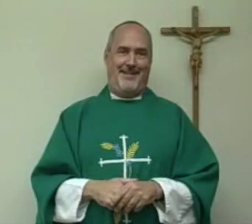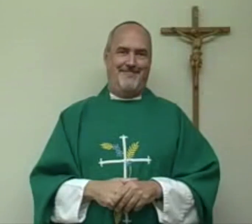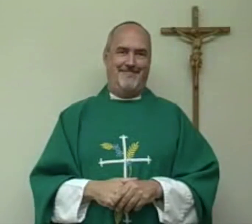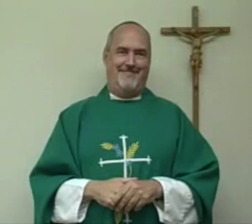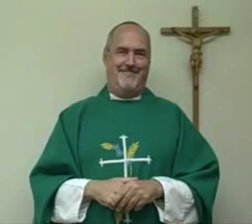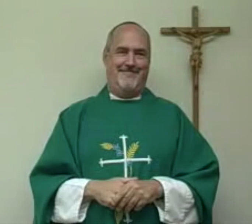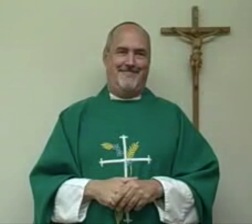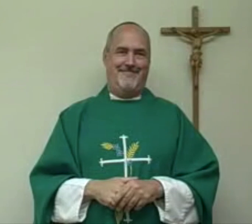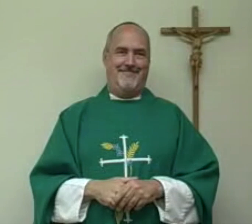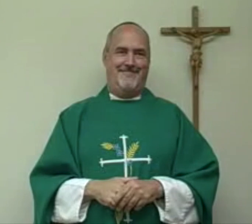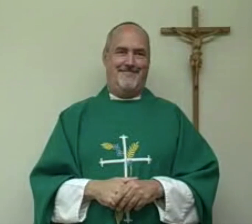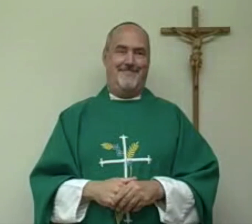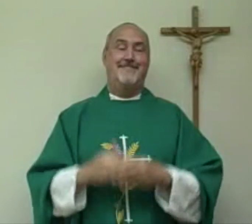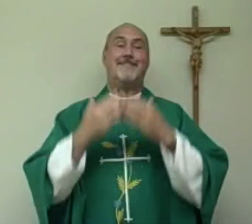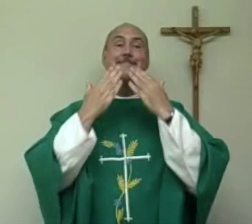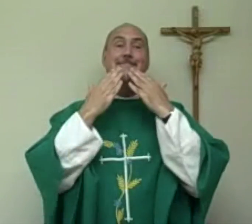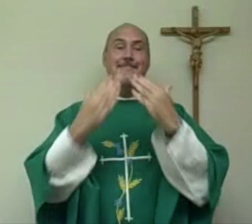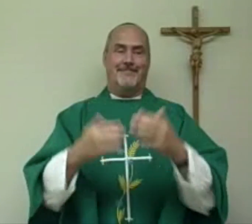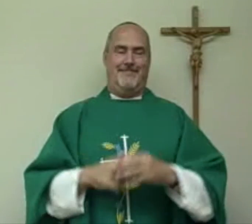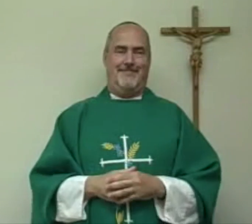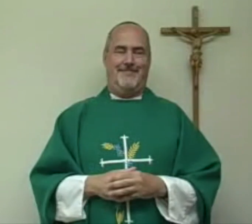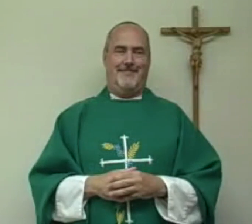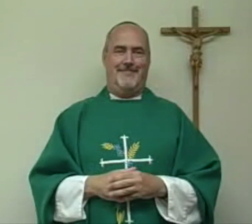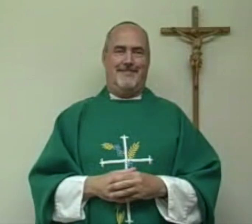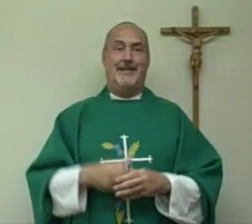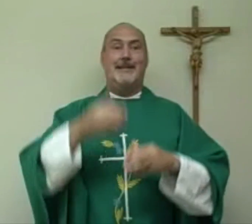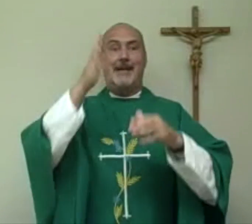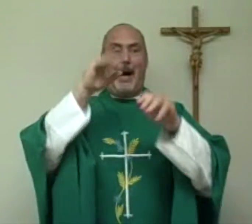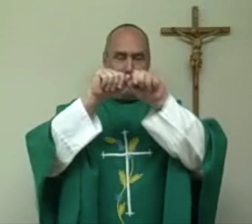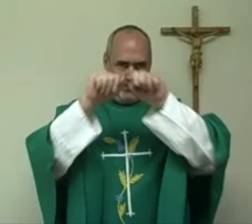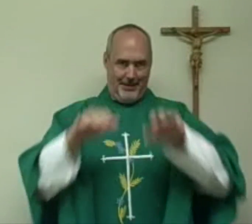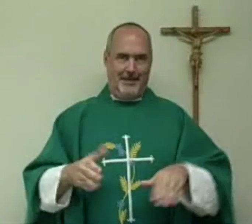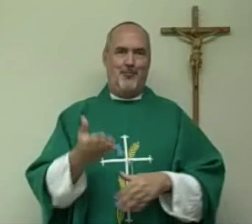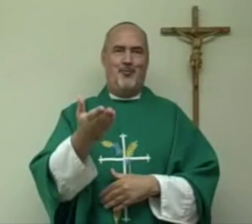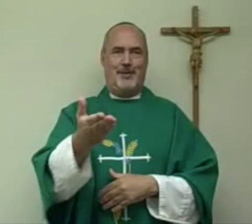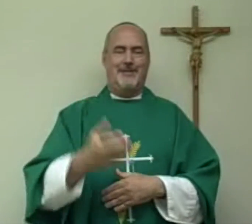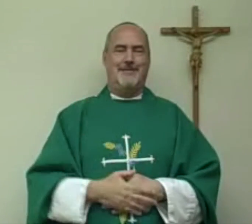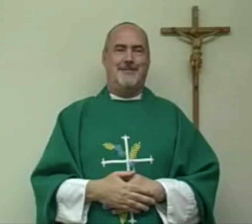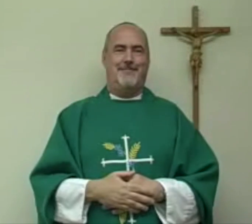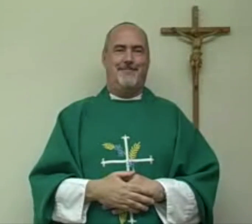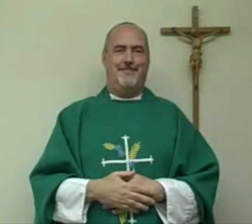love, then it can become possible. Thank you, and God bless you.